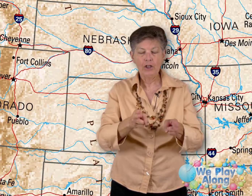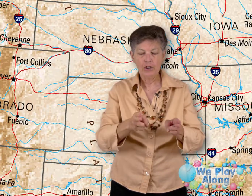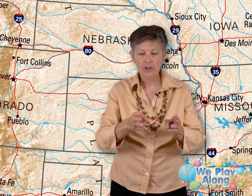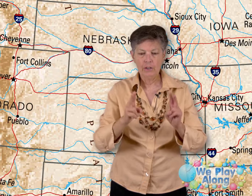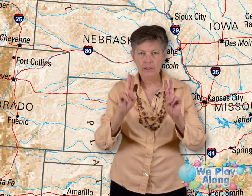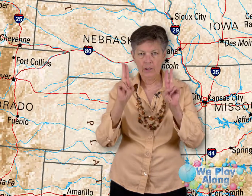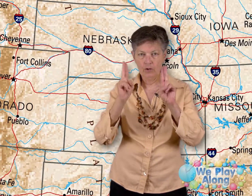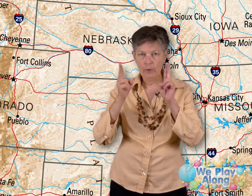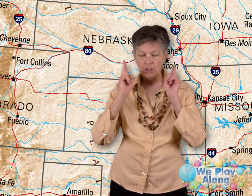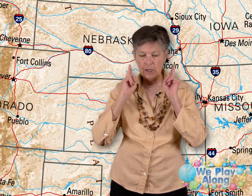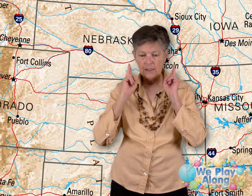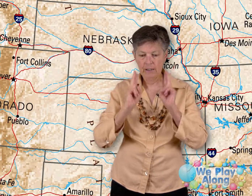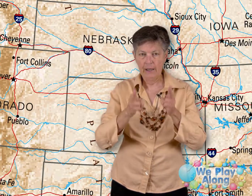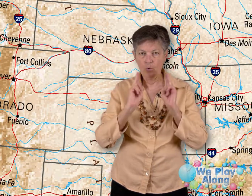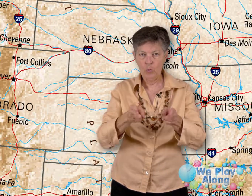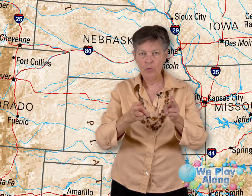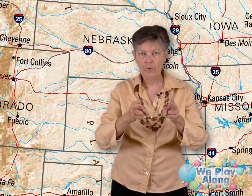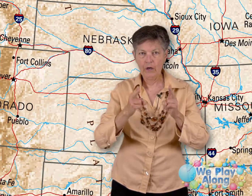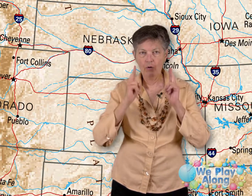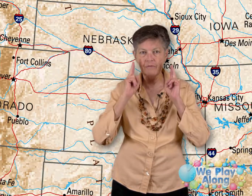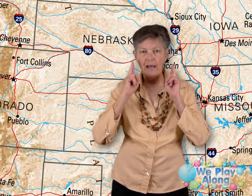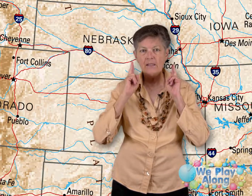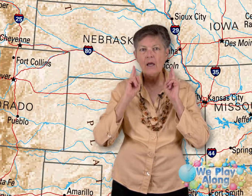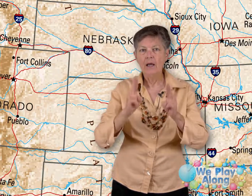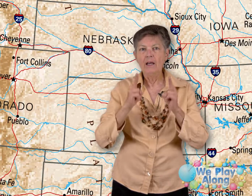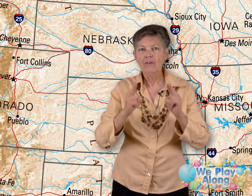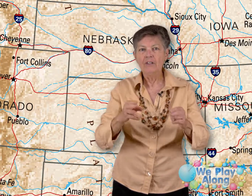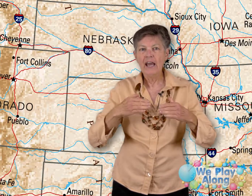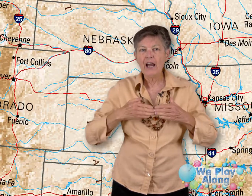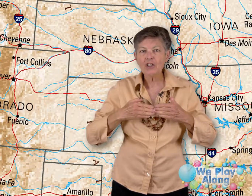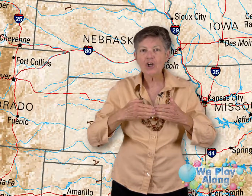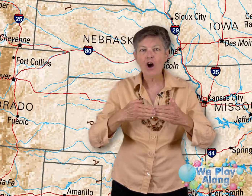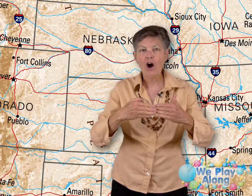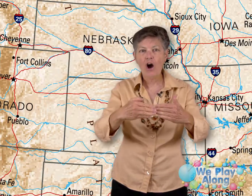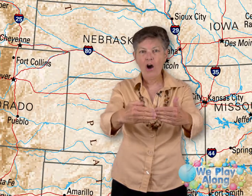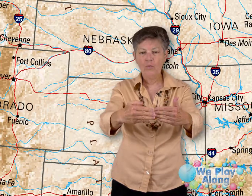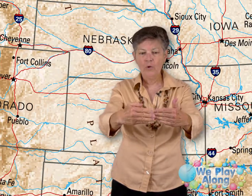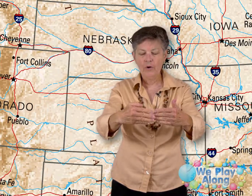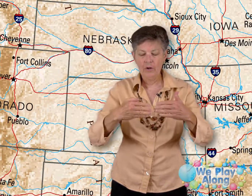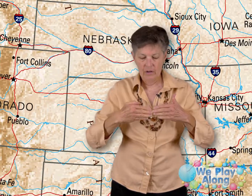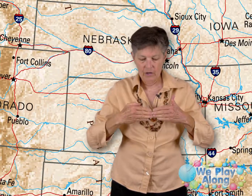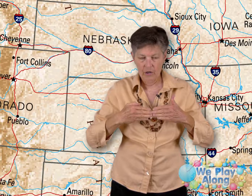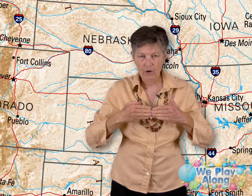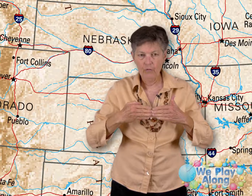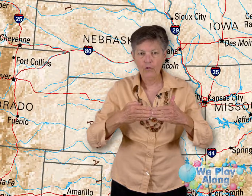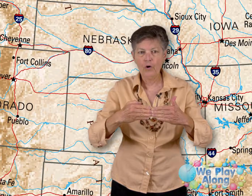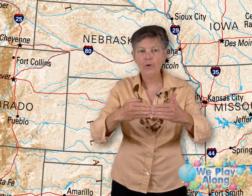Dash. Take 2H hands like, ooh, we're going to go fast. Dash onward. Going to go forward.